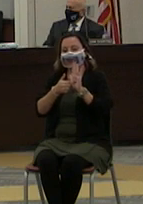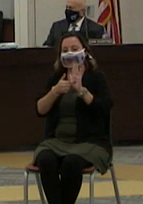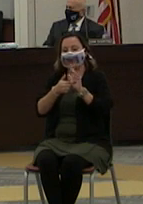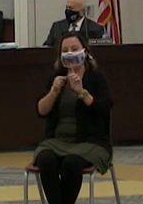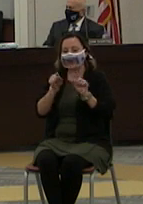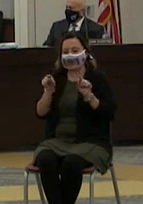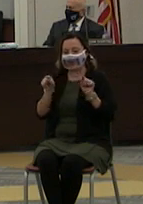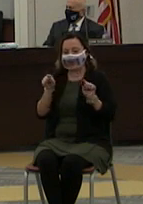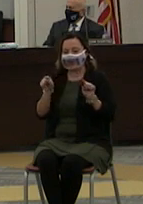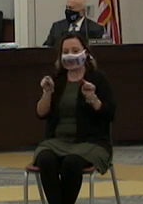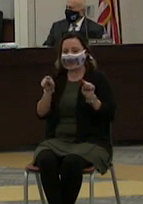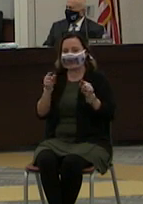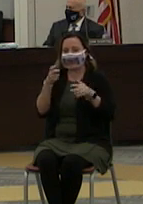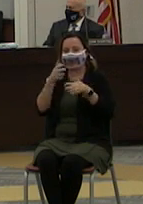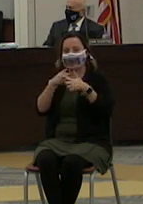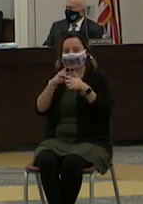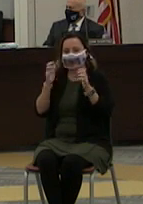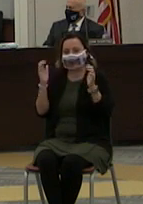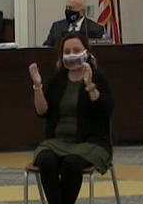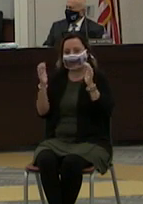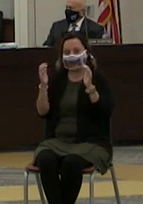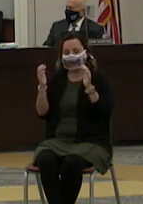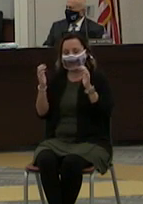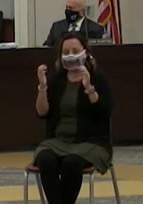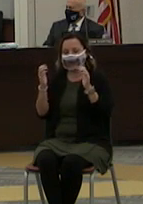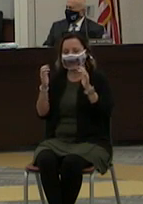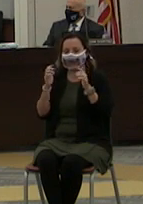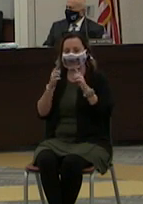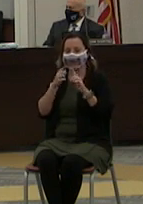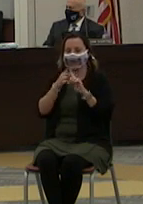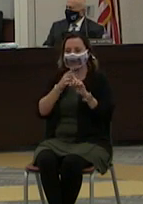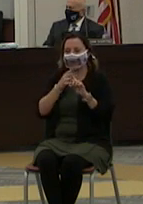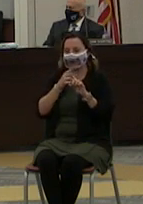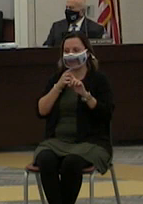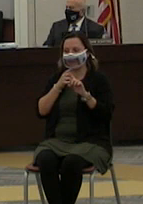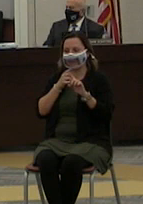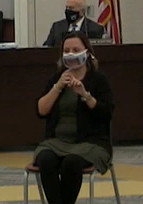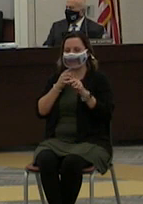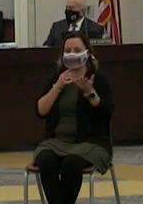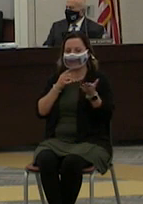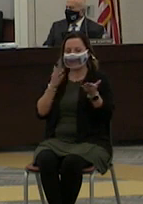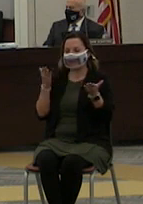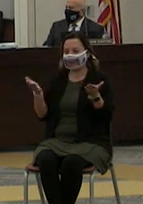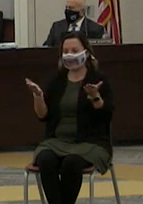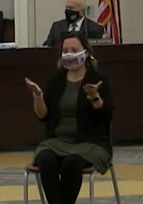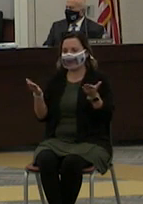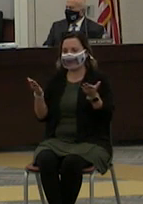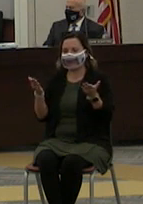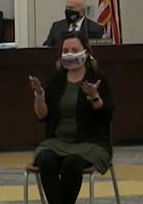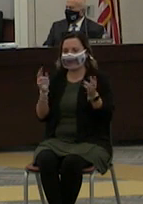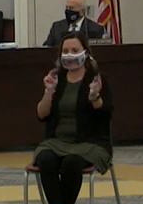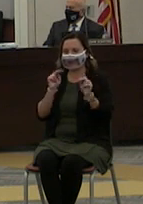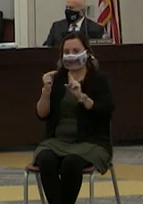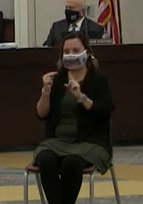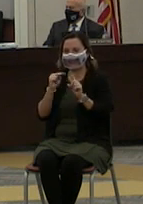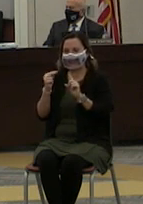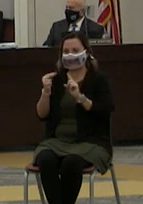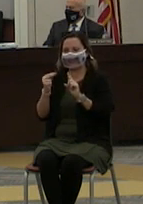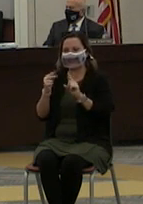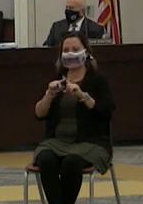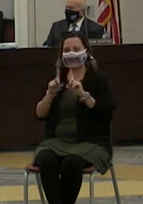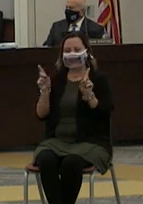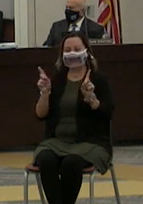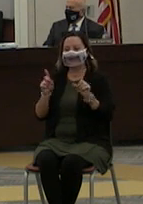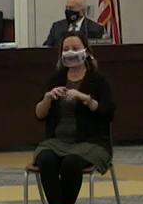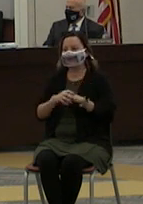somewhat difficult to compare from an apples to apples standpoint. But certainly, many of the reports that we're